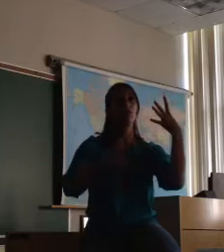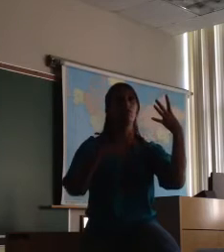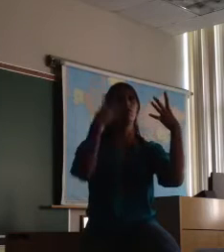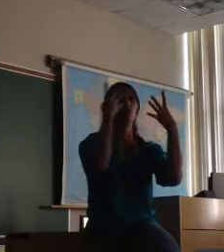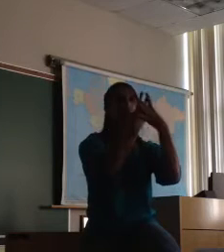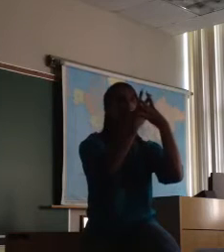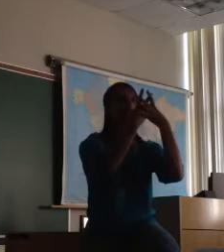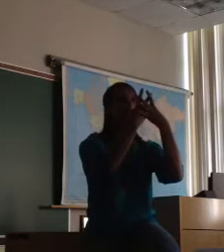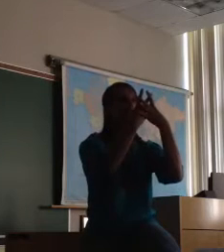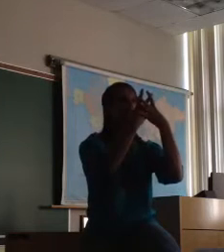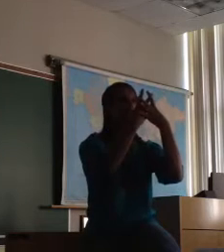go jail.